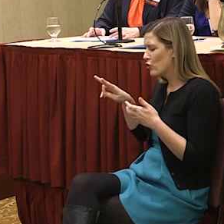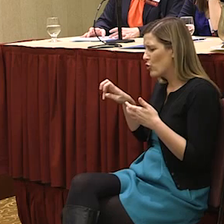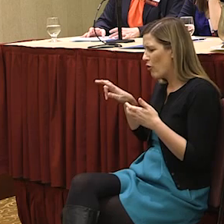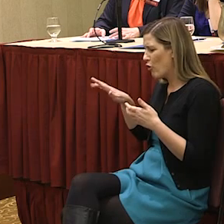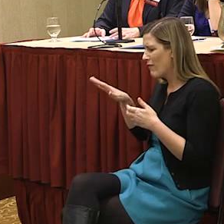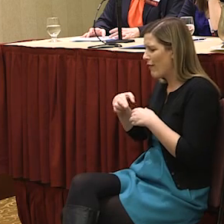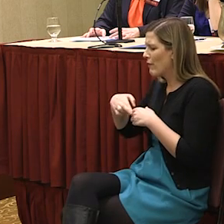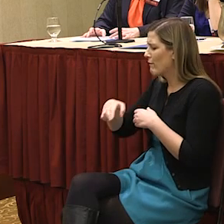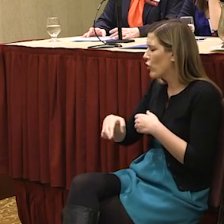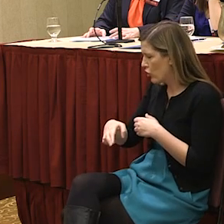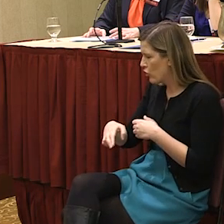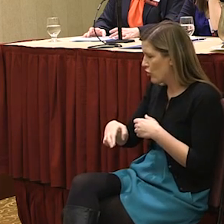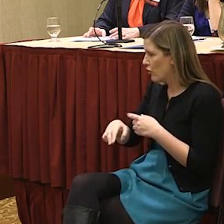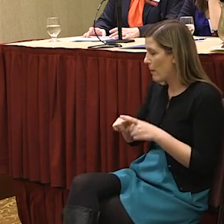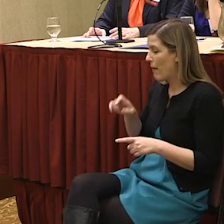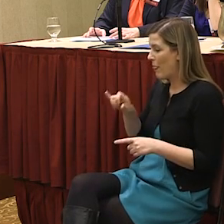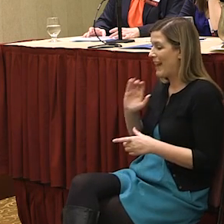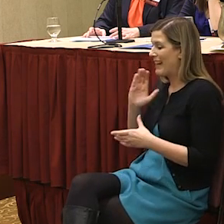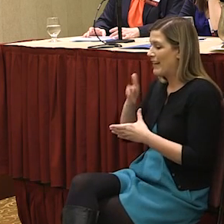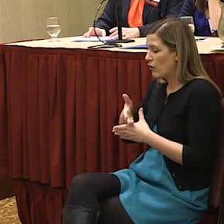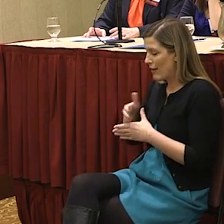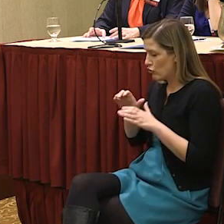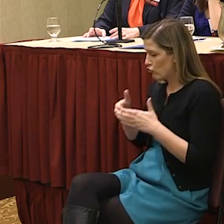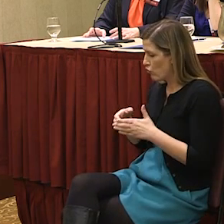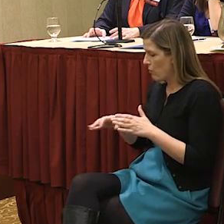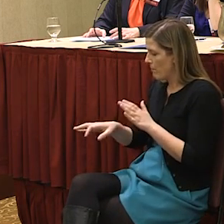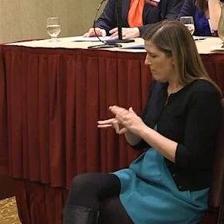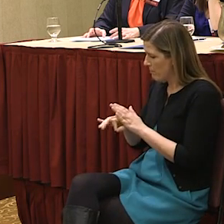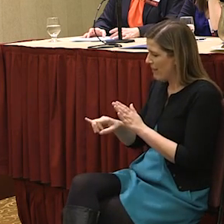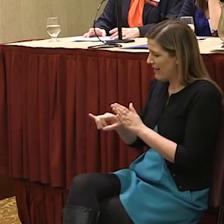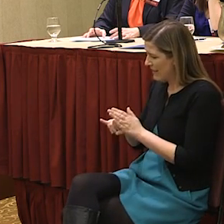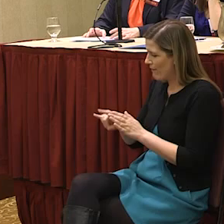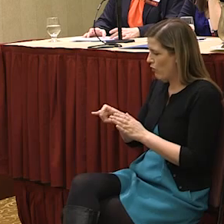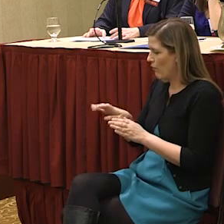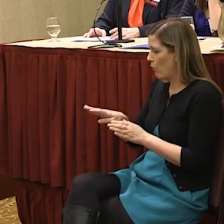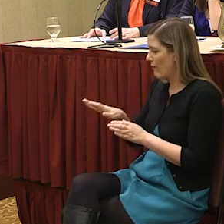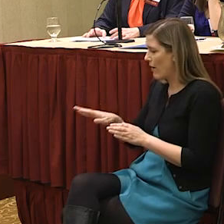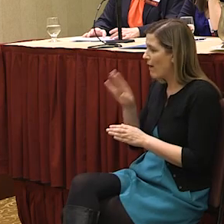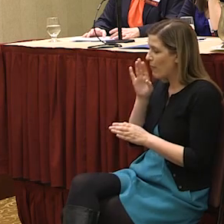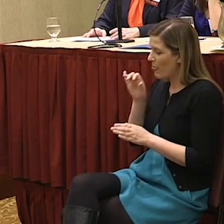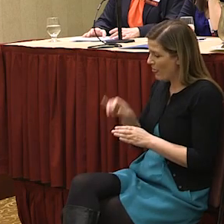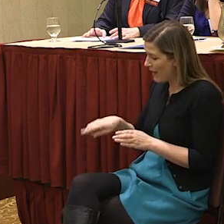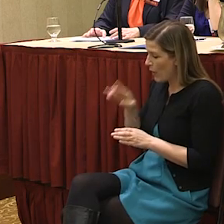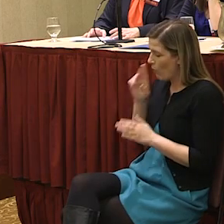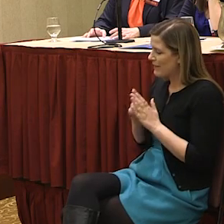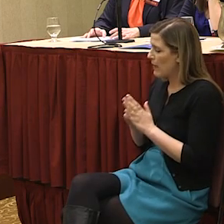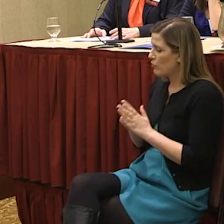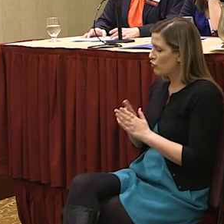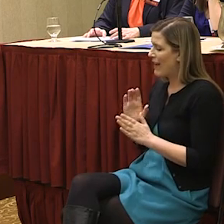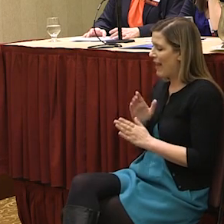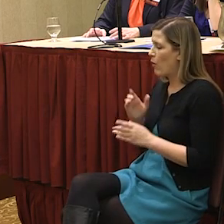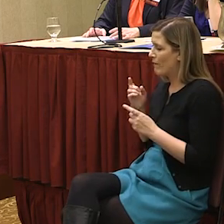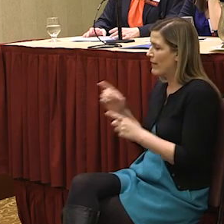by the practices. But this intervention group is what's going to sort of demonstrate our effectiveness from a total cost of